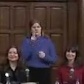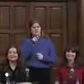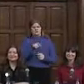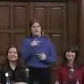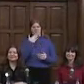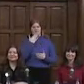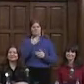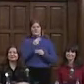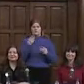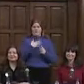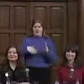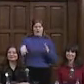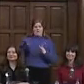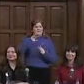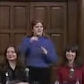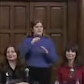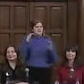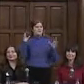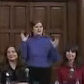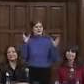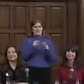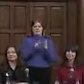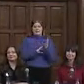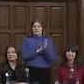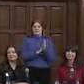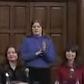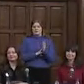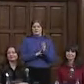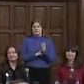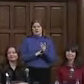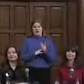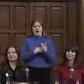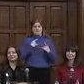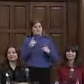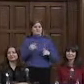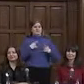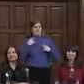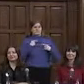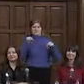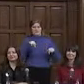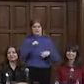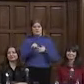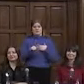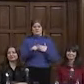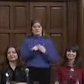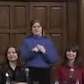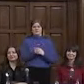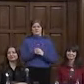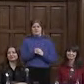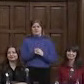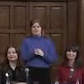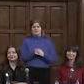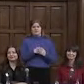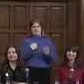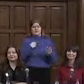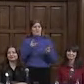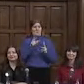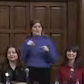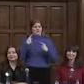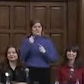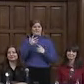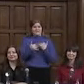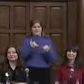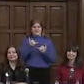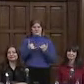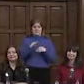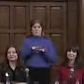thank you so much to all of the Assembly members. I'm so delighted to be here today. I've worked for 25 years and